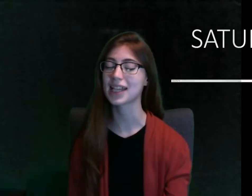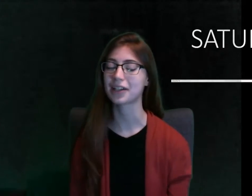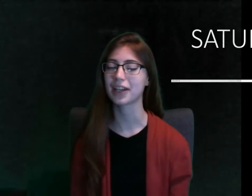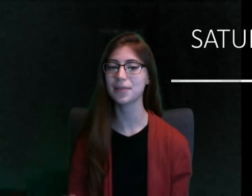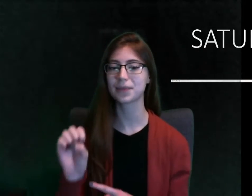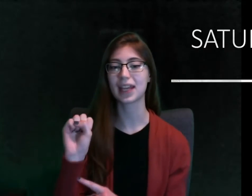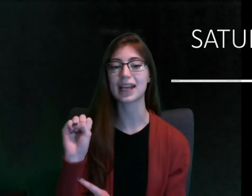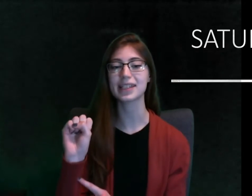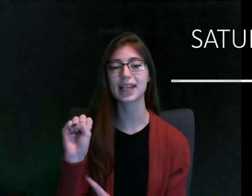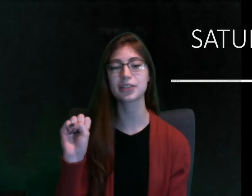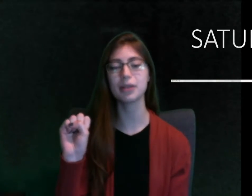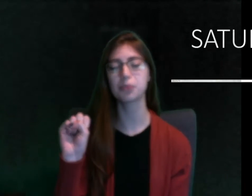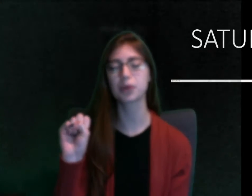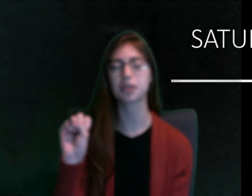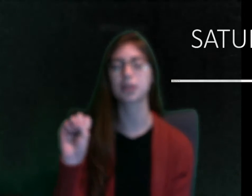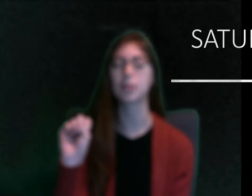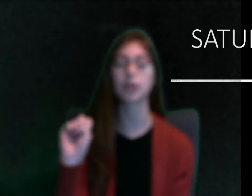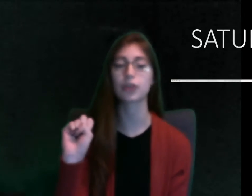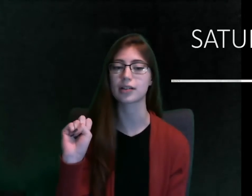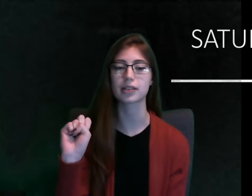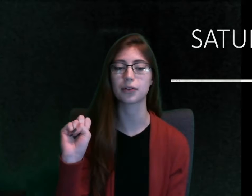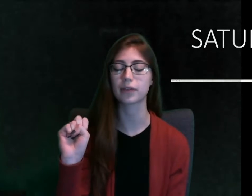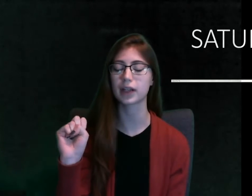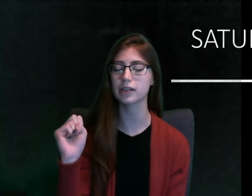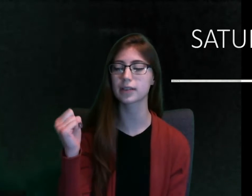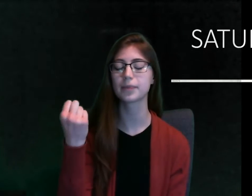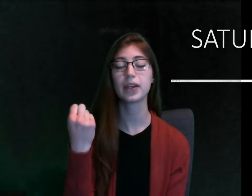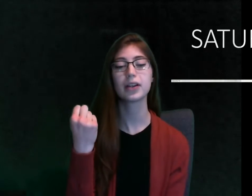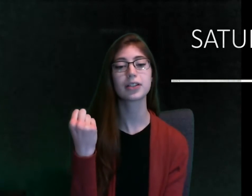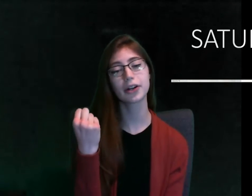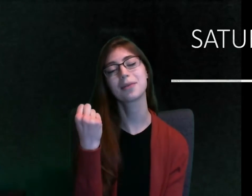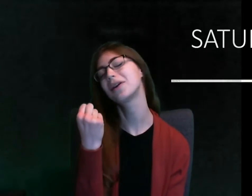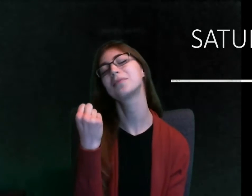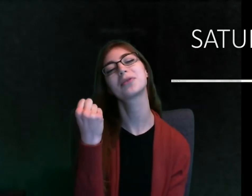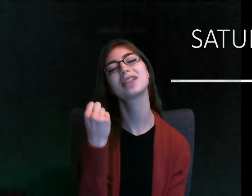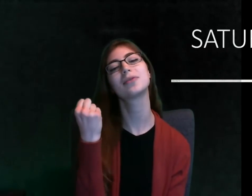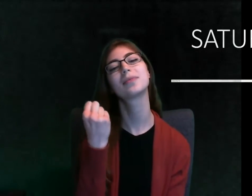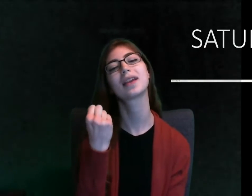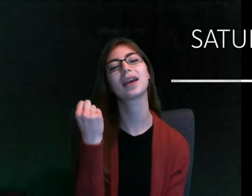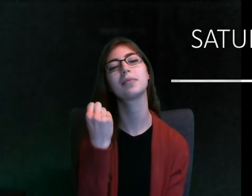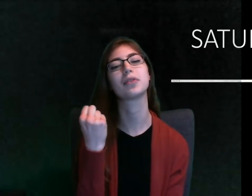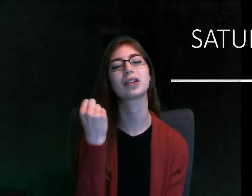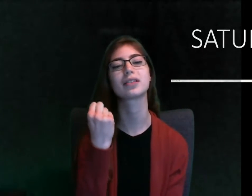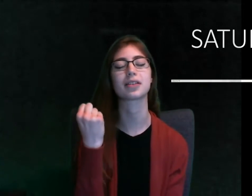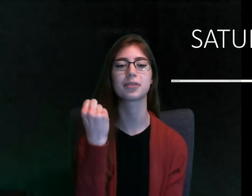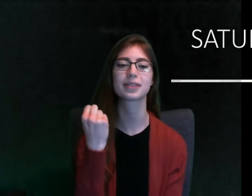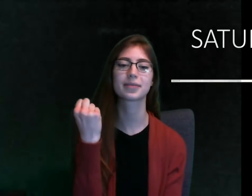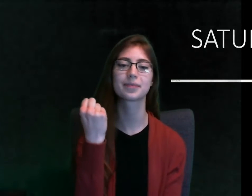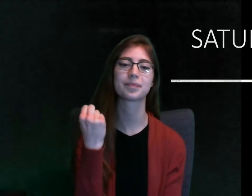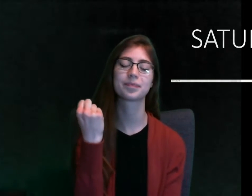Saturday, S hand shape with your thumb across your fingers. Turn it palm towards you and move it in circles.